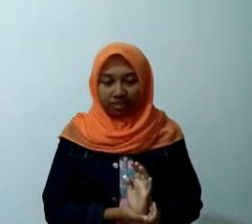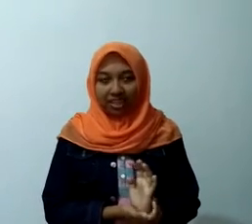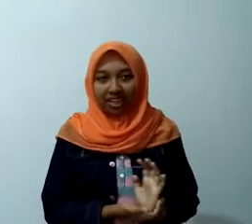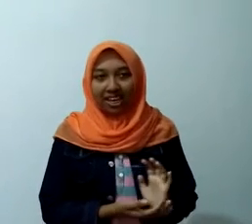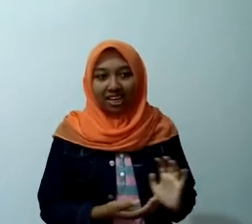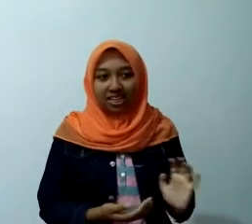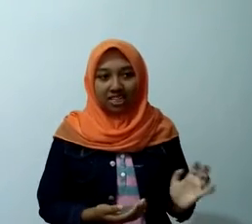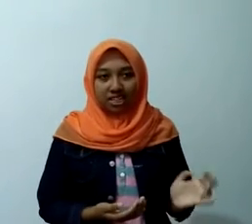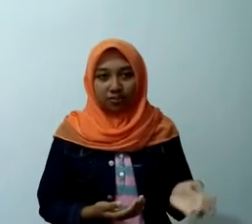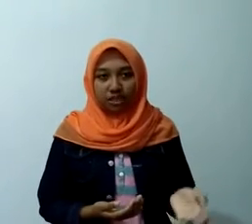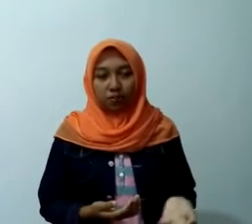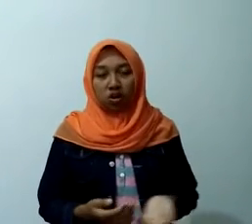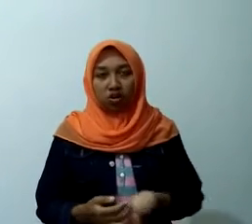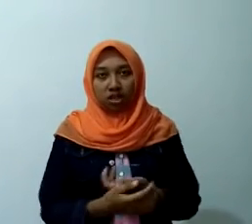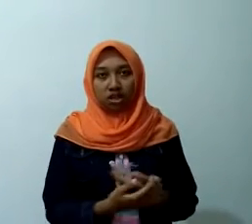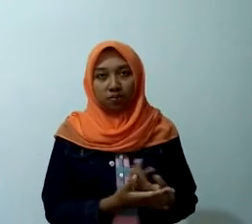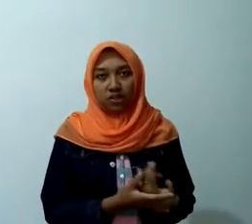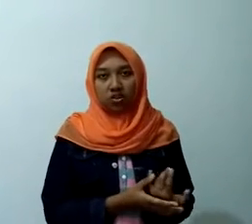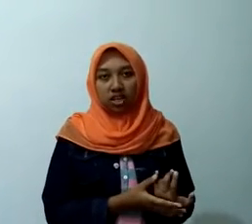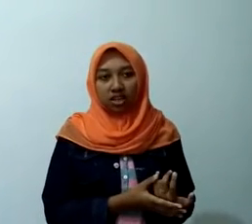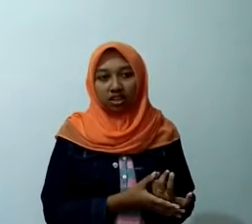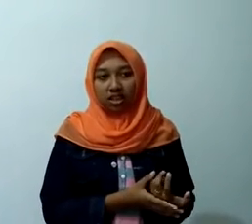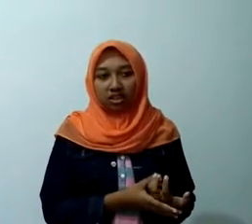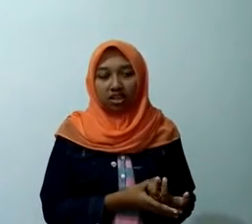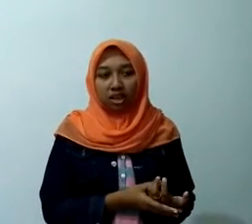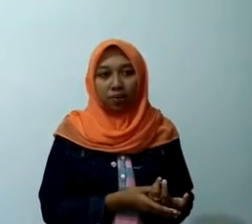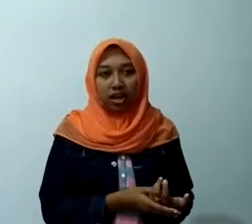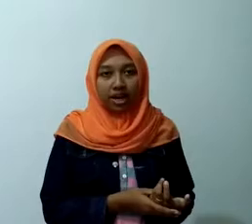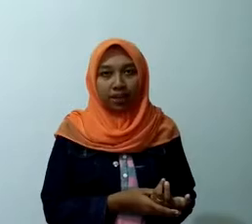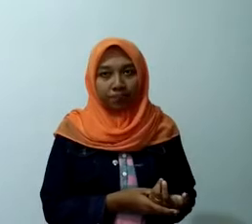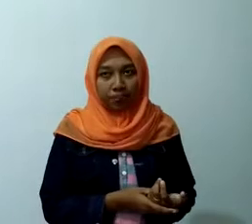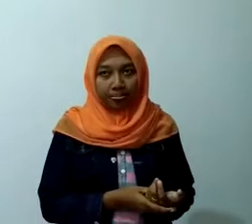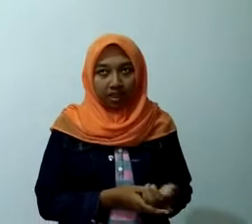quantitative. The descriptive quantitative is collecting data by